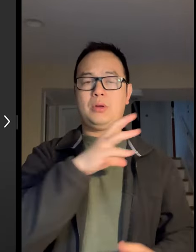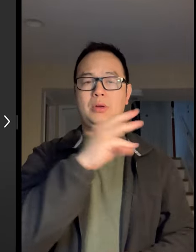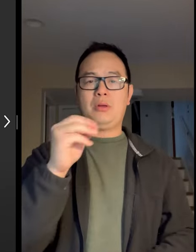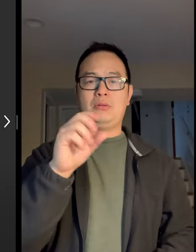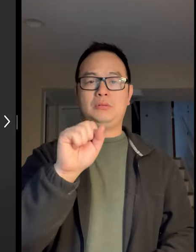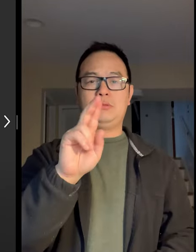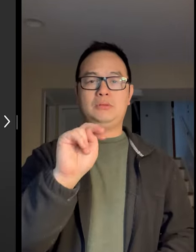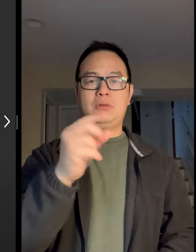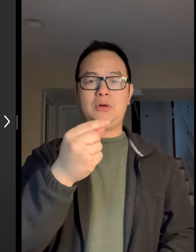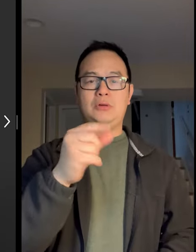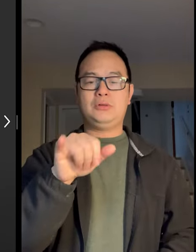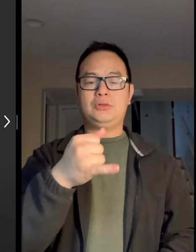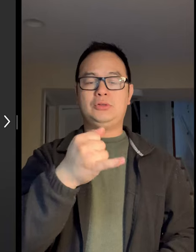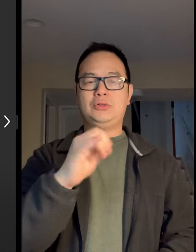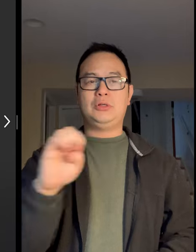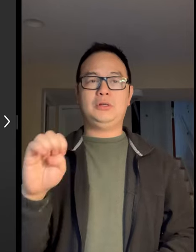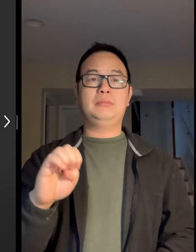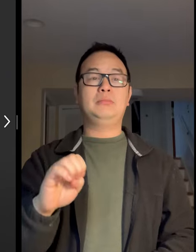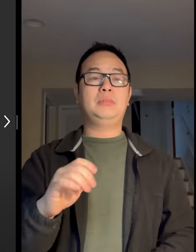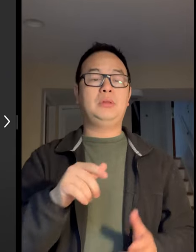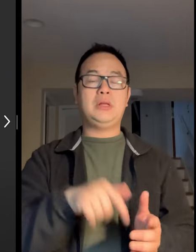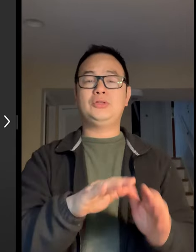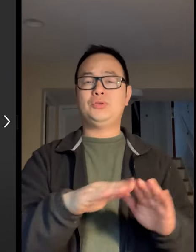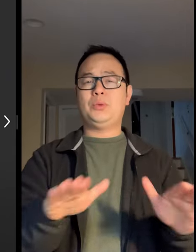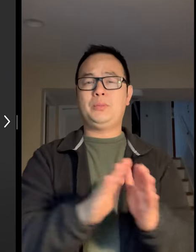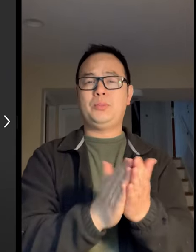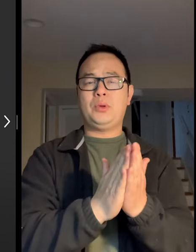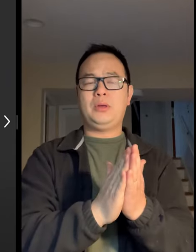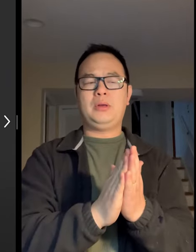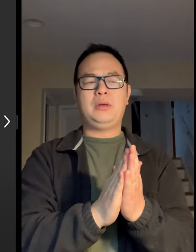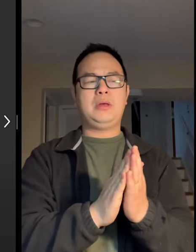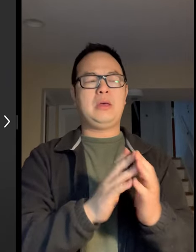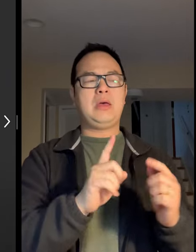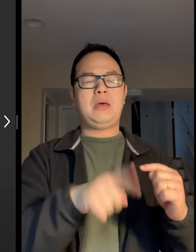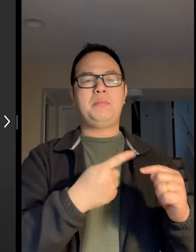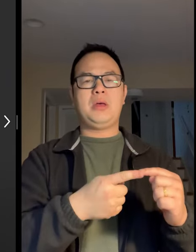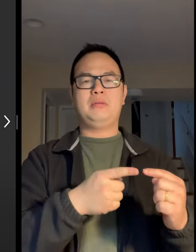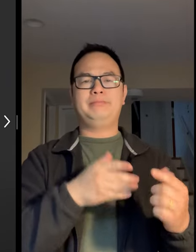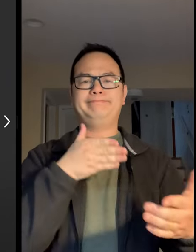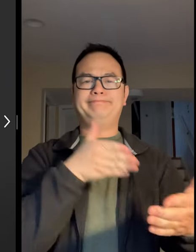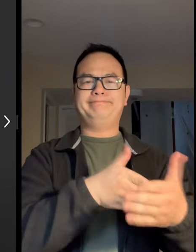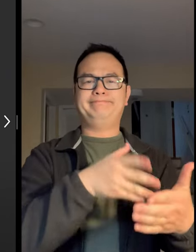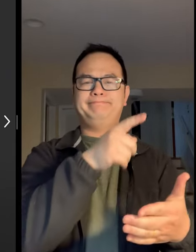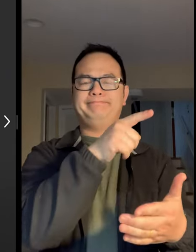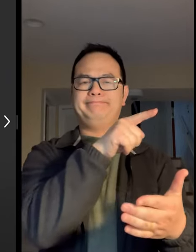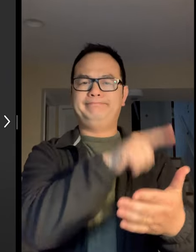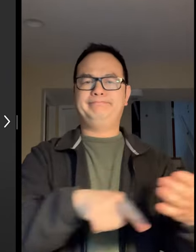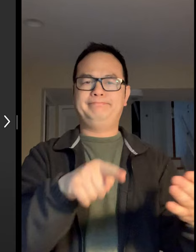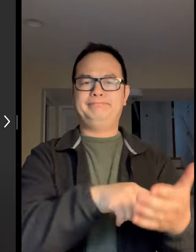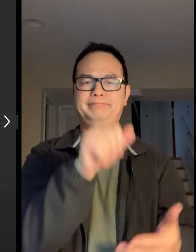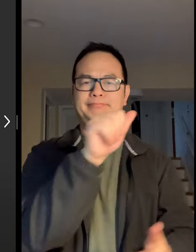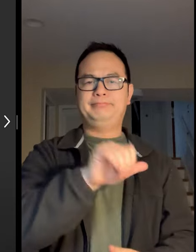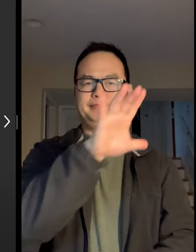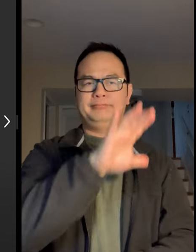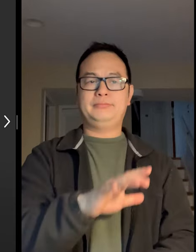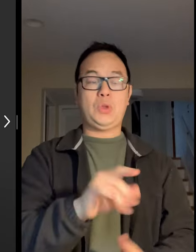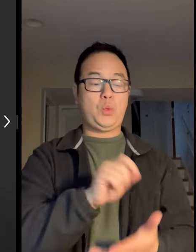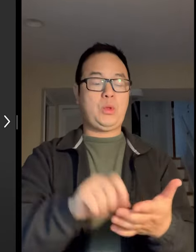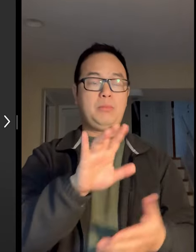book on fighting anti-Asian racism during COVID-19. Written by Joyce Wiley and Emily Koo.